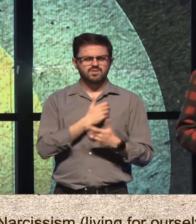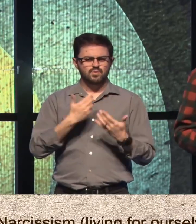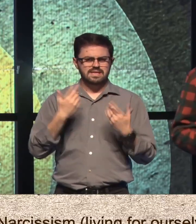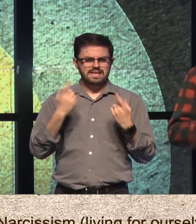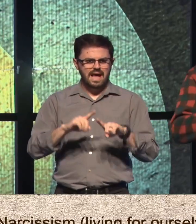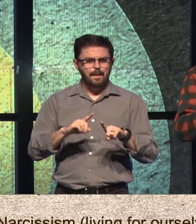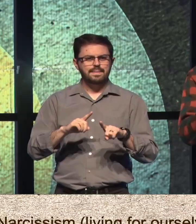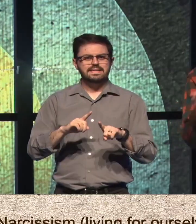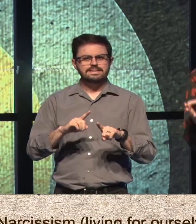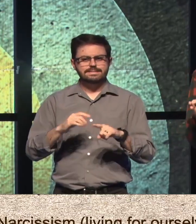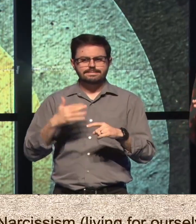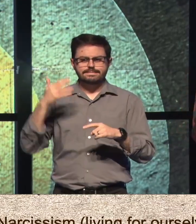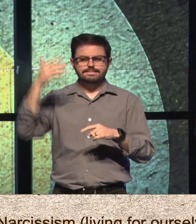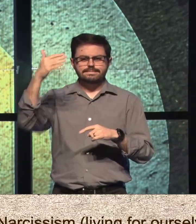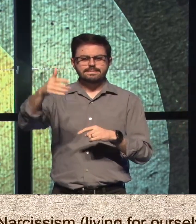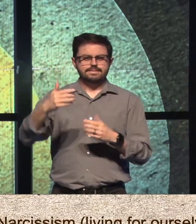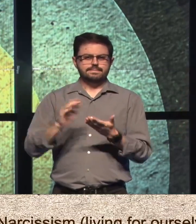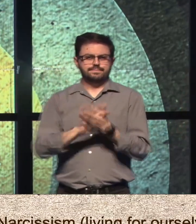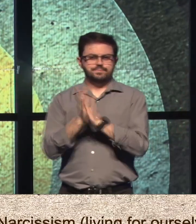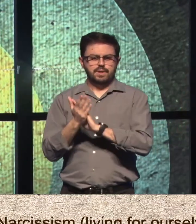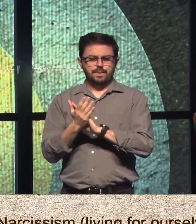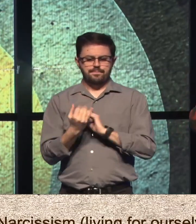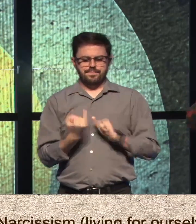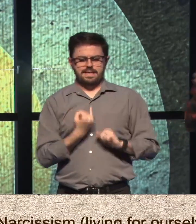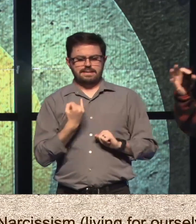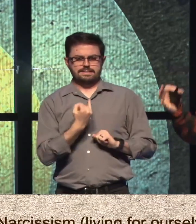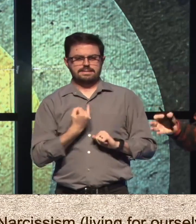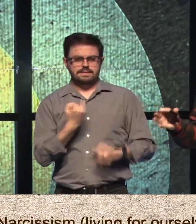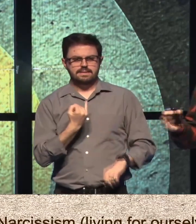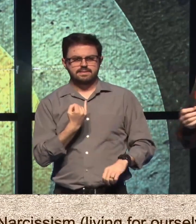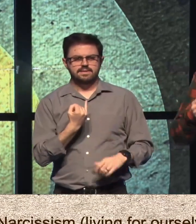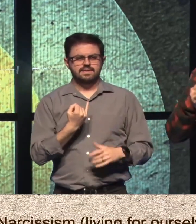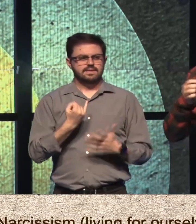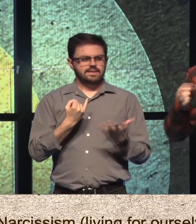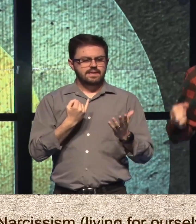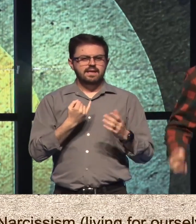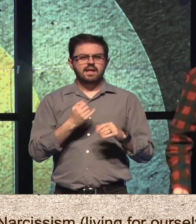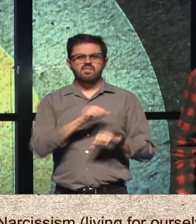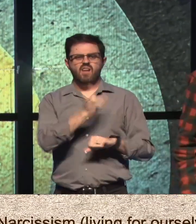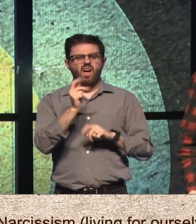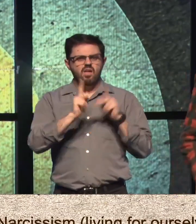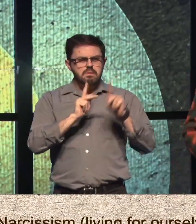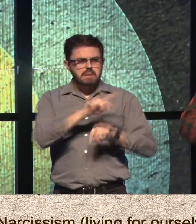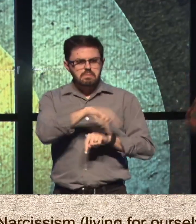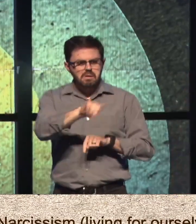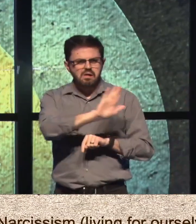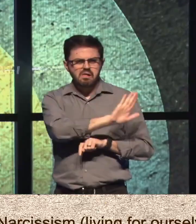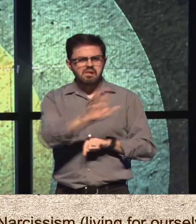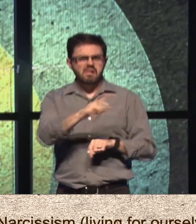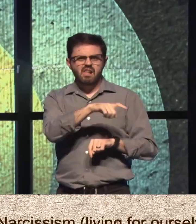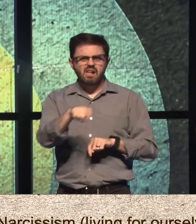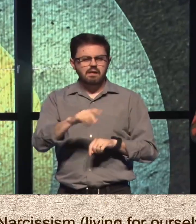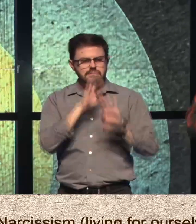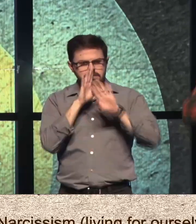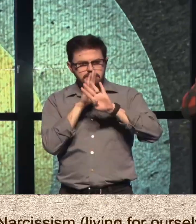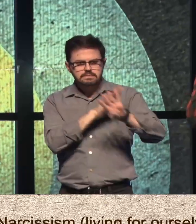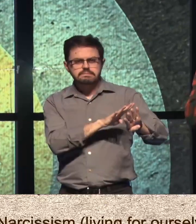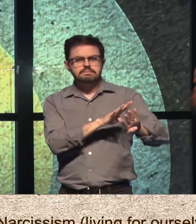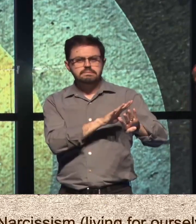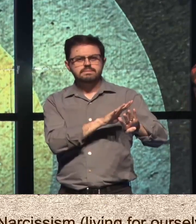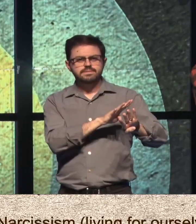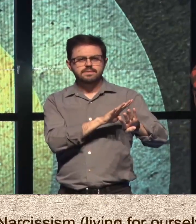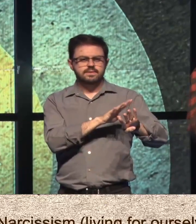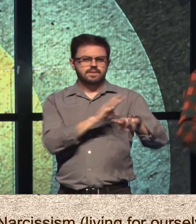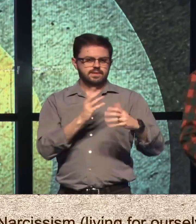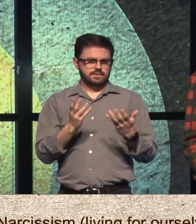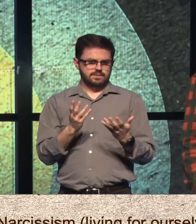us. It isolates us, and we find ourselves ignoring the people around us and the needs of others. And it just creates this space. Like, you